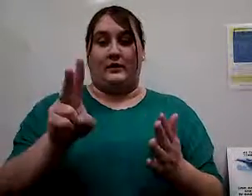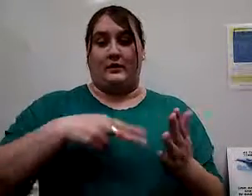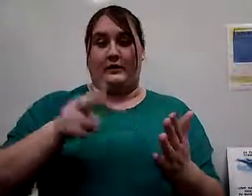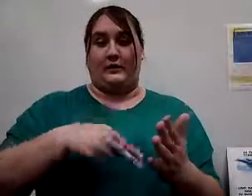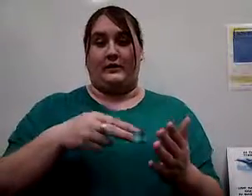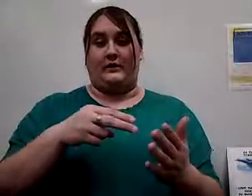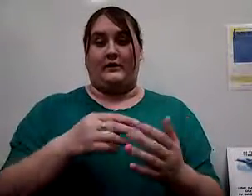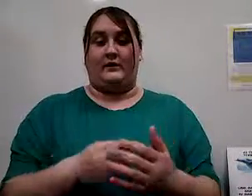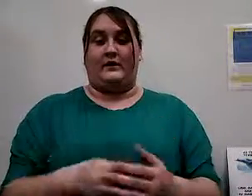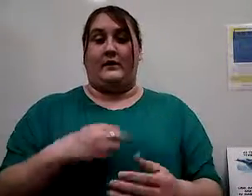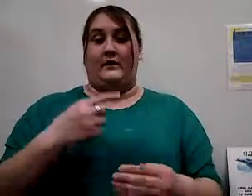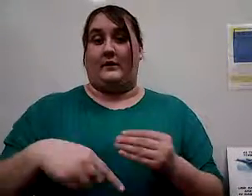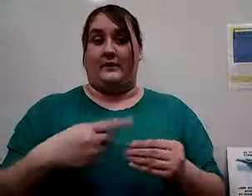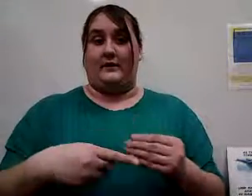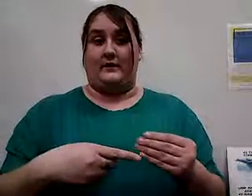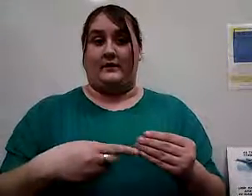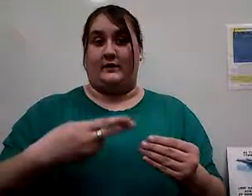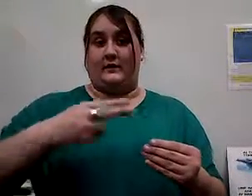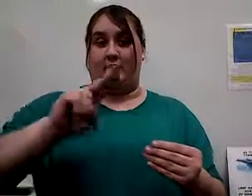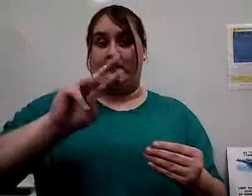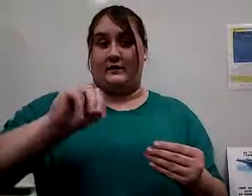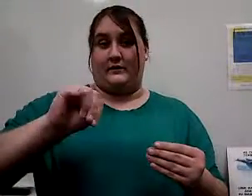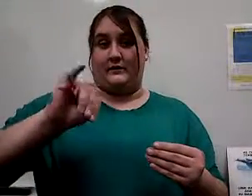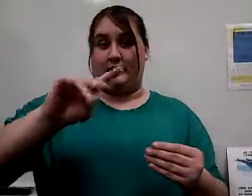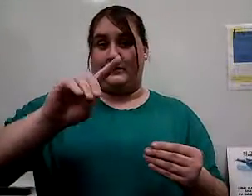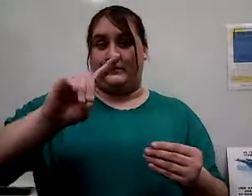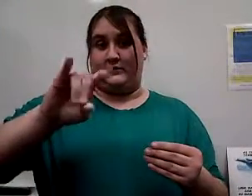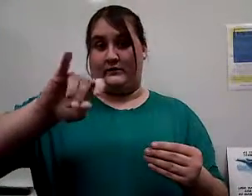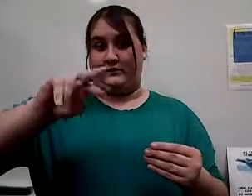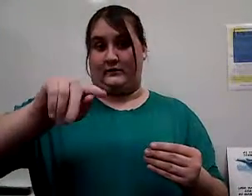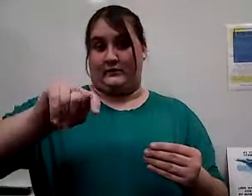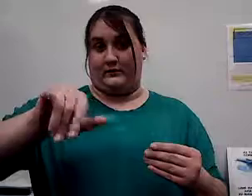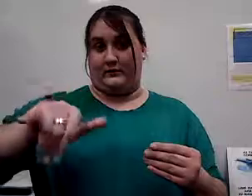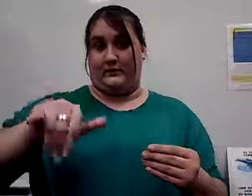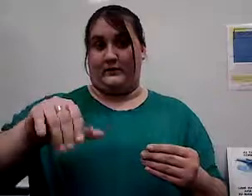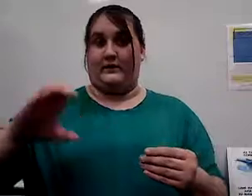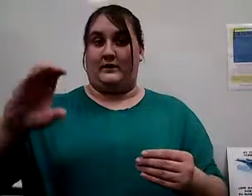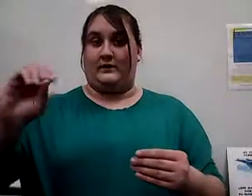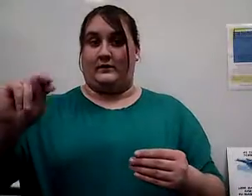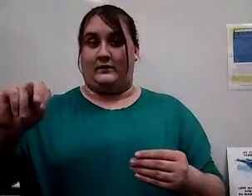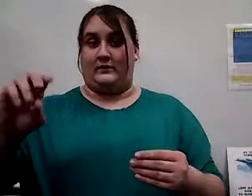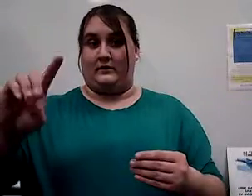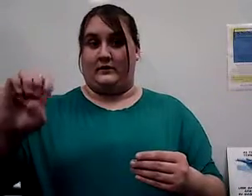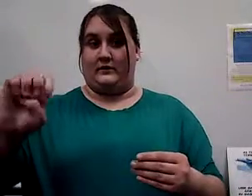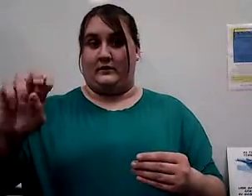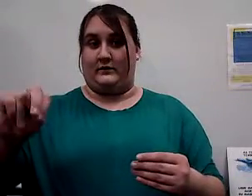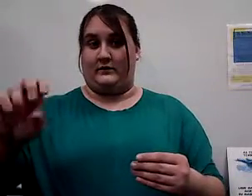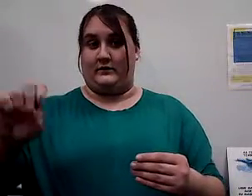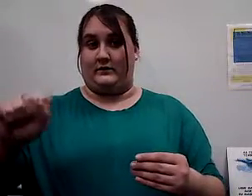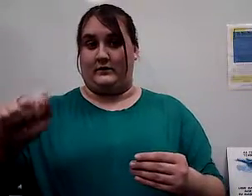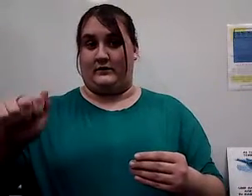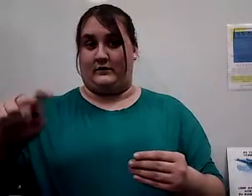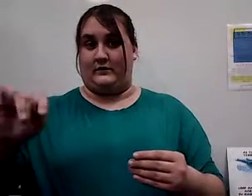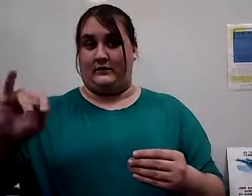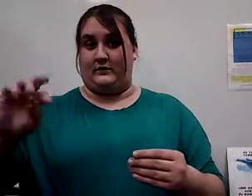review over humidity and condensation and evaporation, things like that. What we're going to do today is go through and look at those. The first